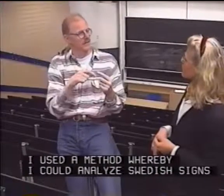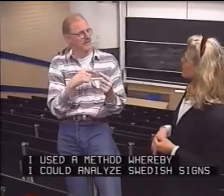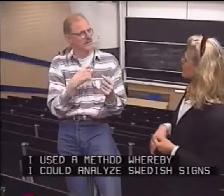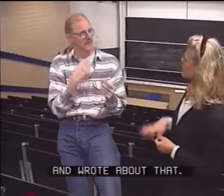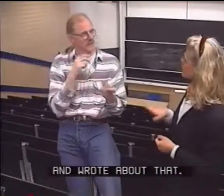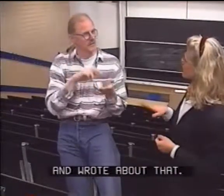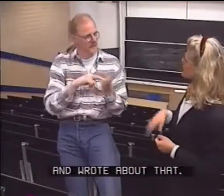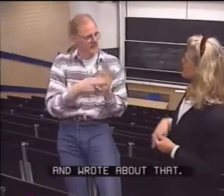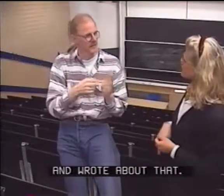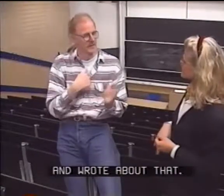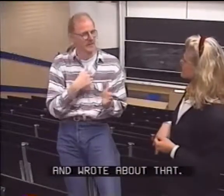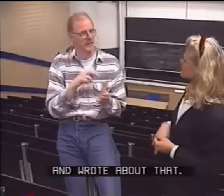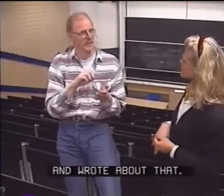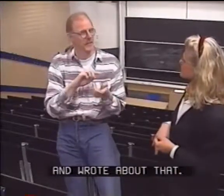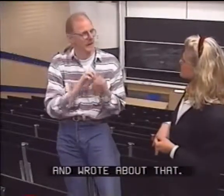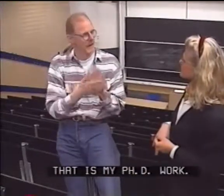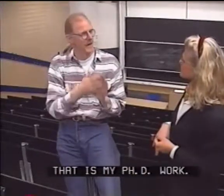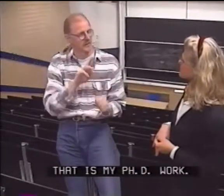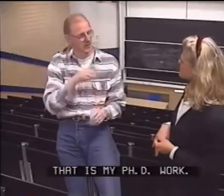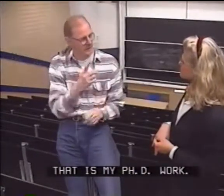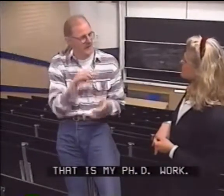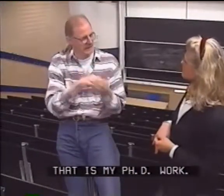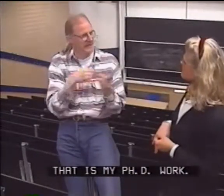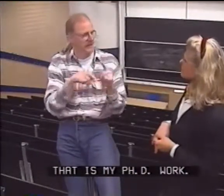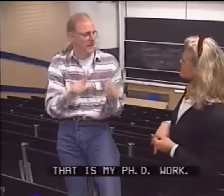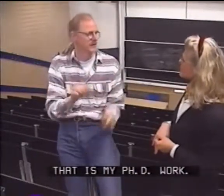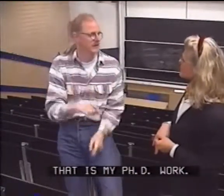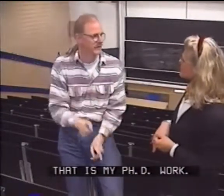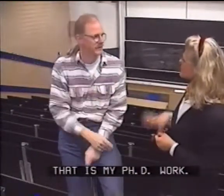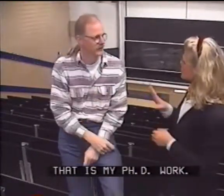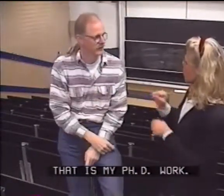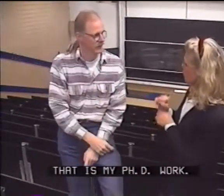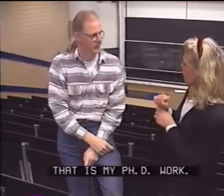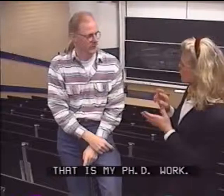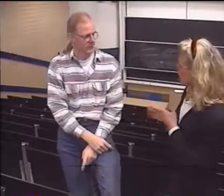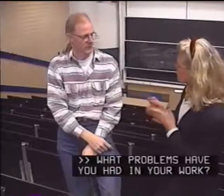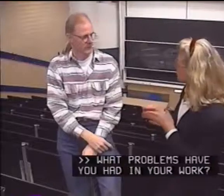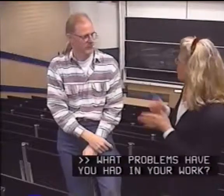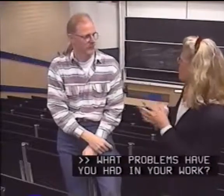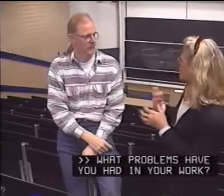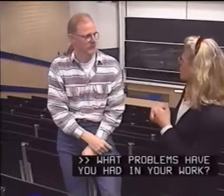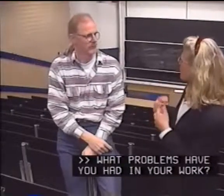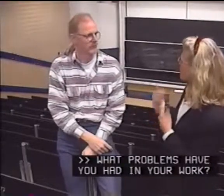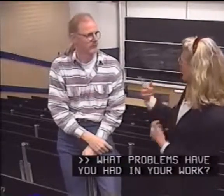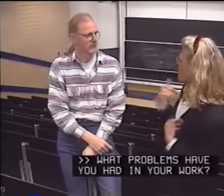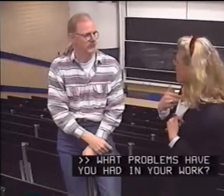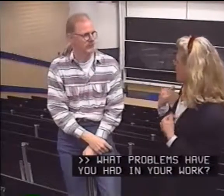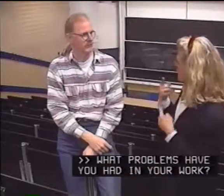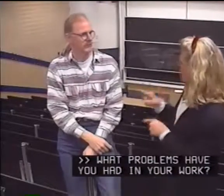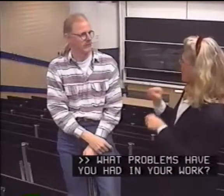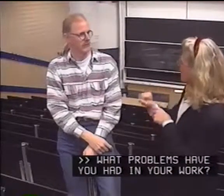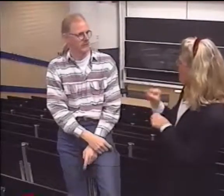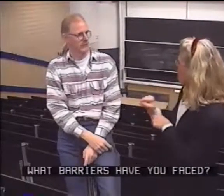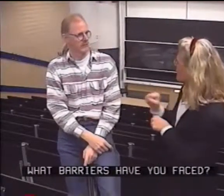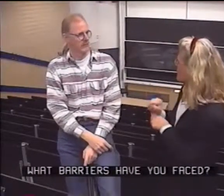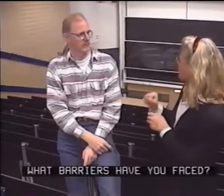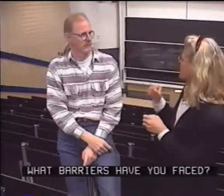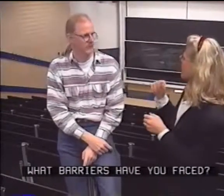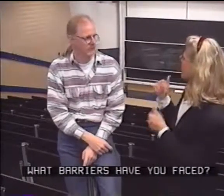and wrote about that. That is my PhD work. What problems have you had in your work? What barriers have